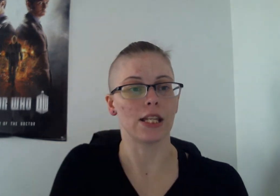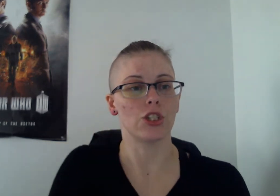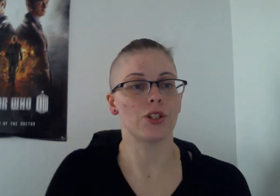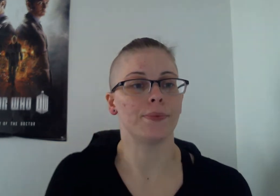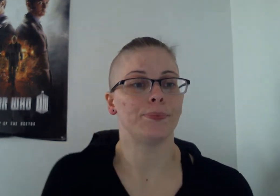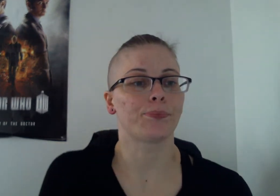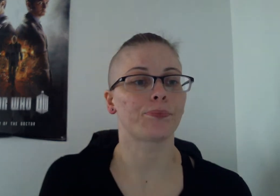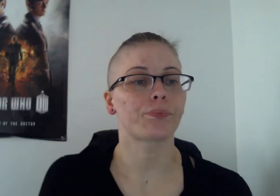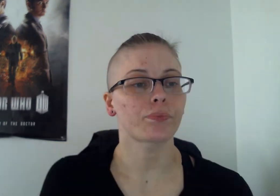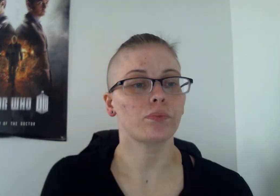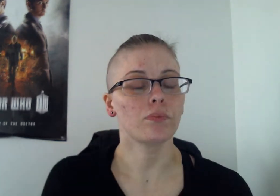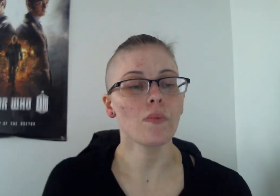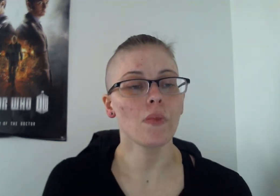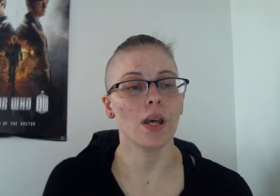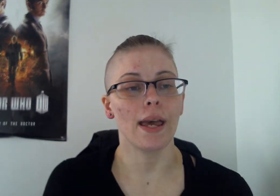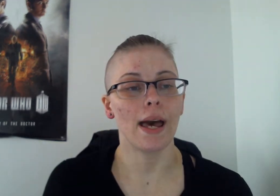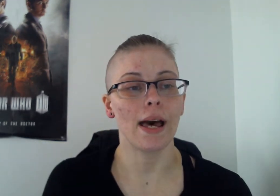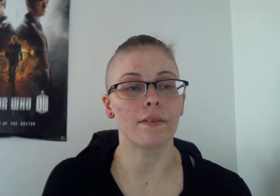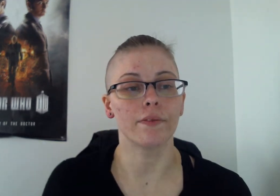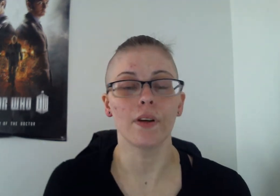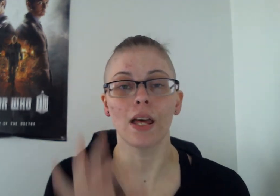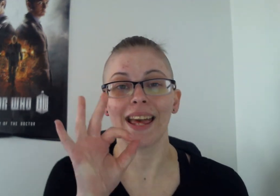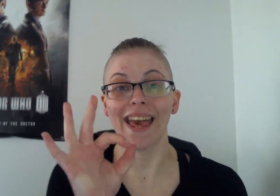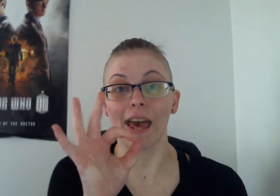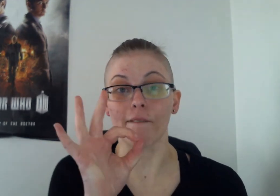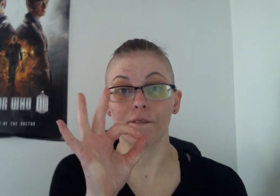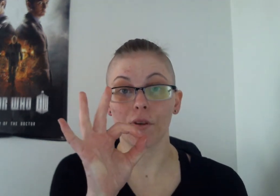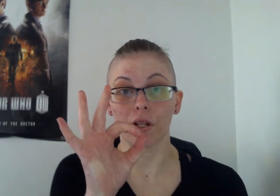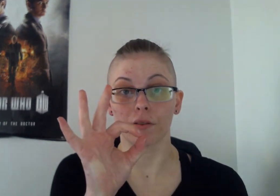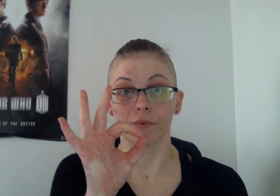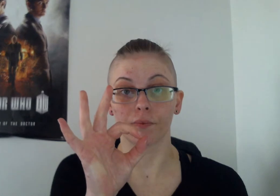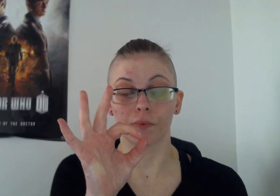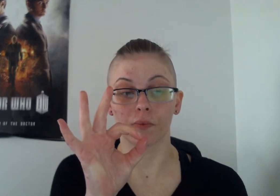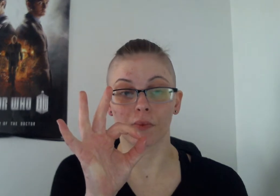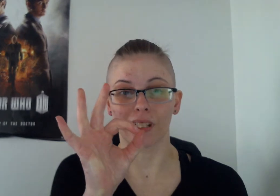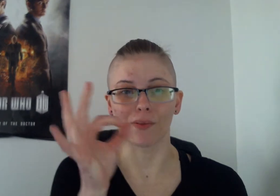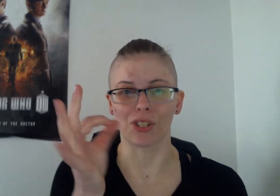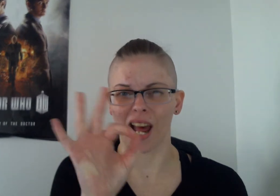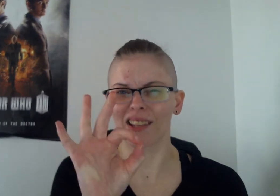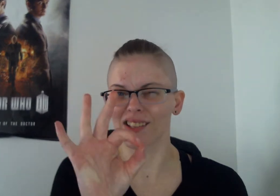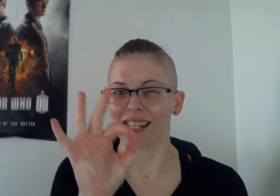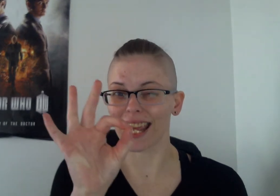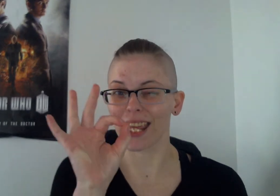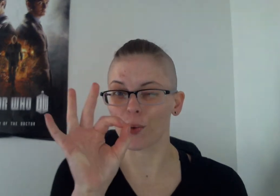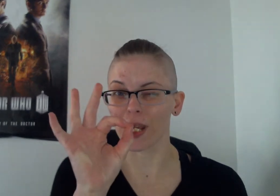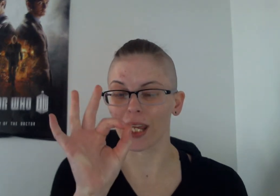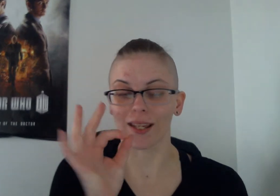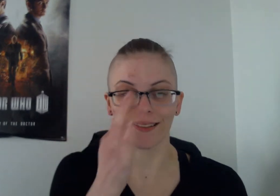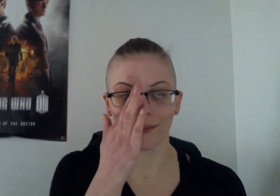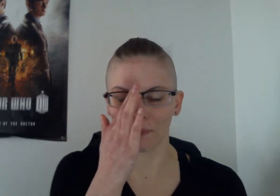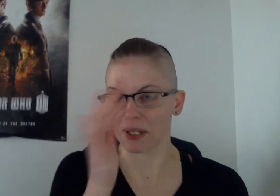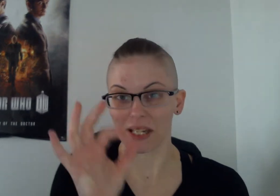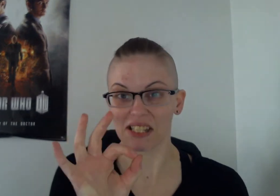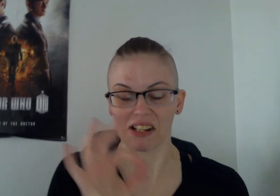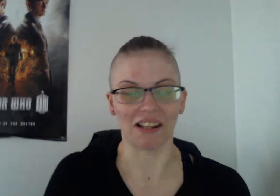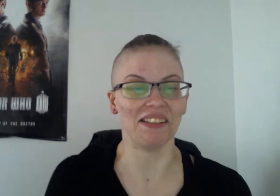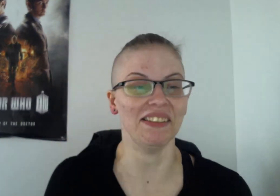Engaged. I have F, which kind of looks like A-OK, but it's